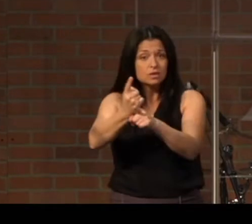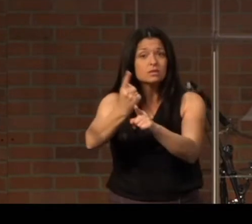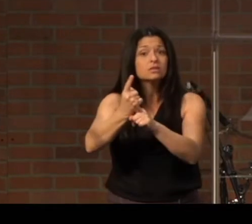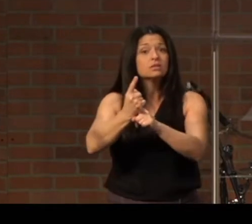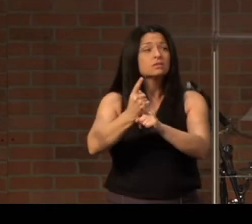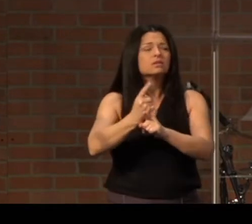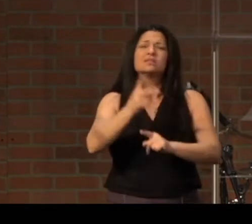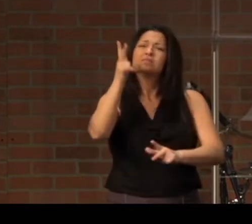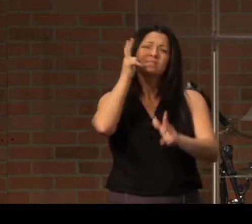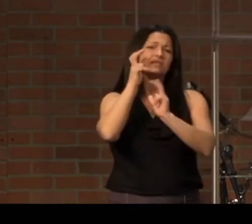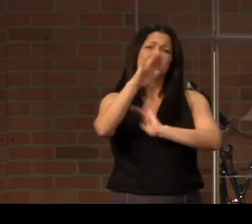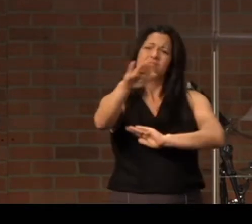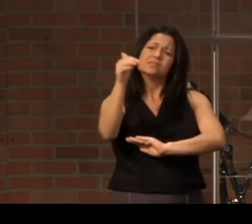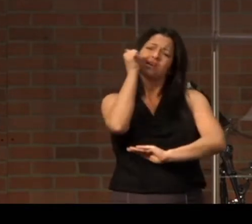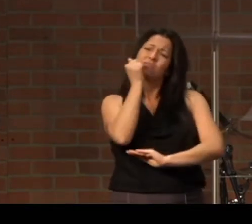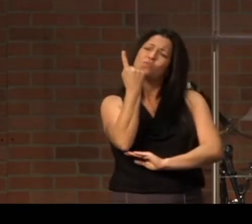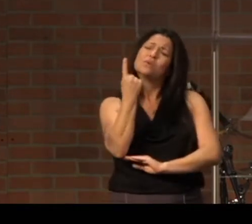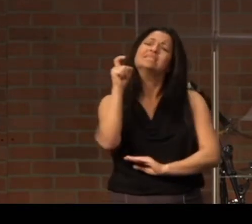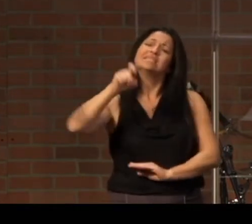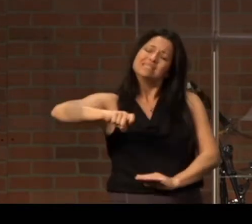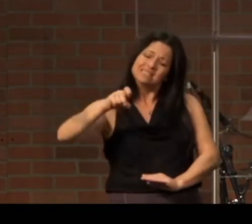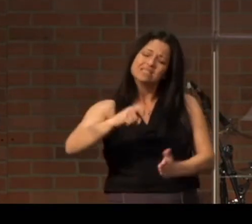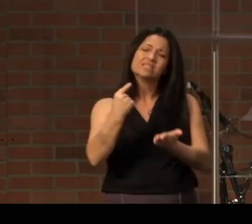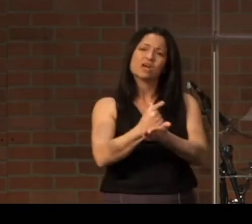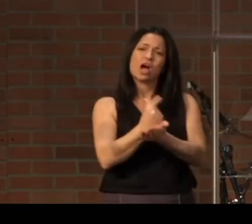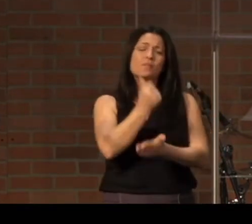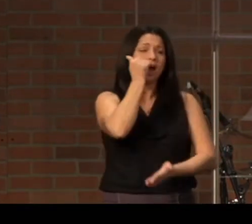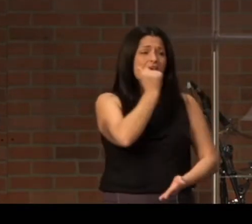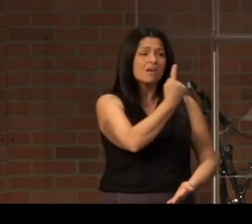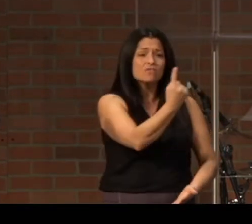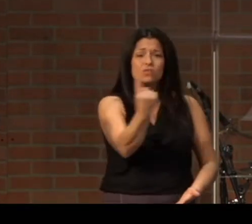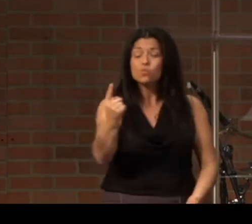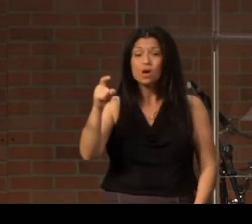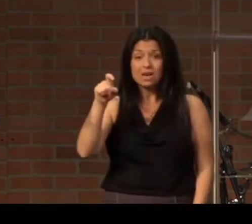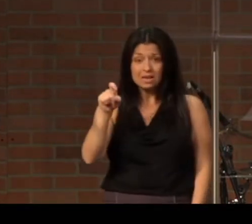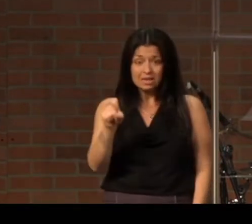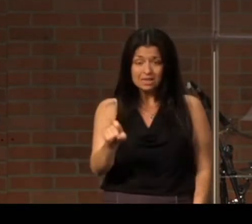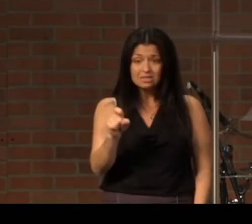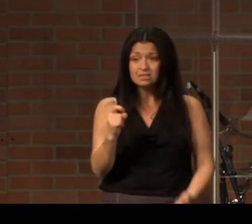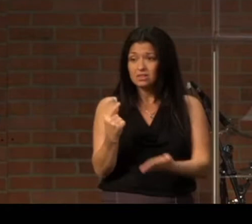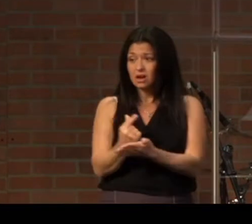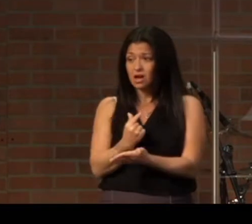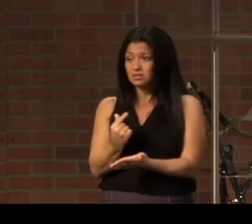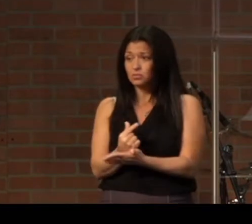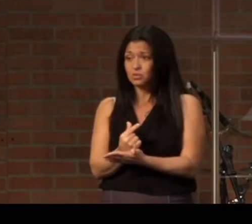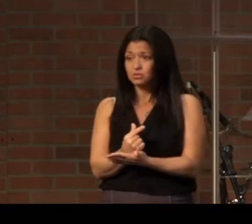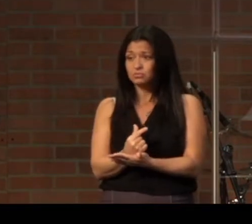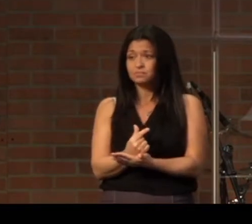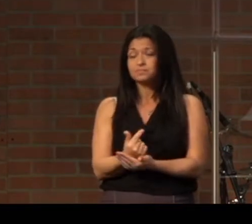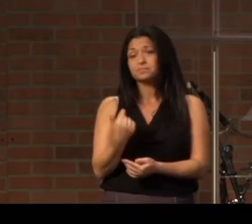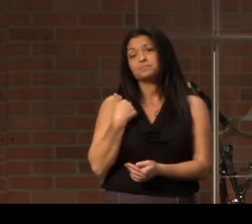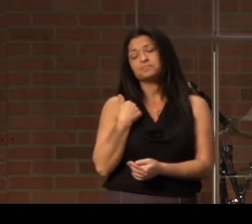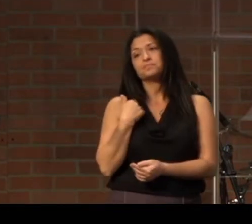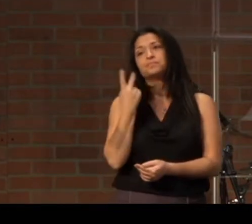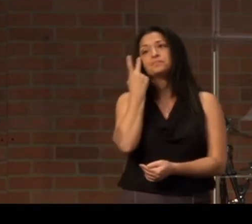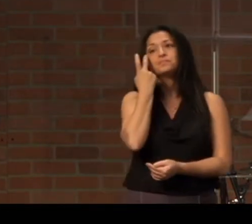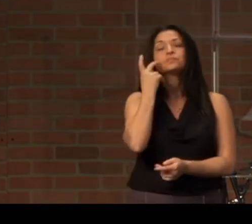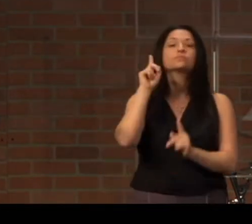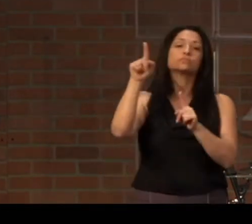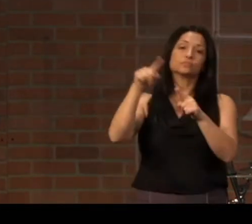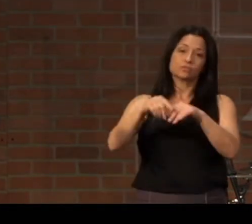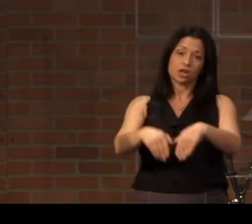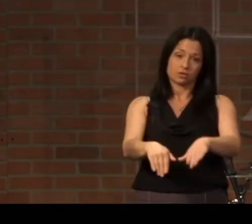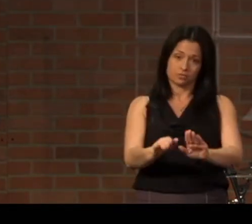Listen, everyone needs the gospel. Everyone needs the gospel. I was at a funeral recently